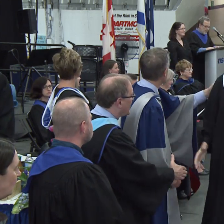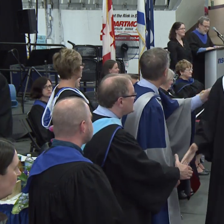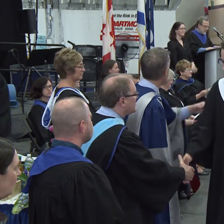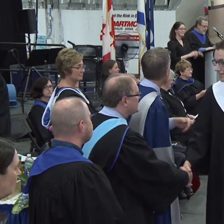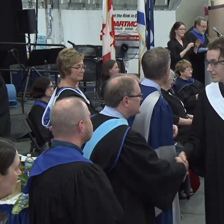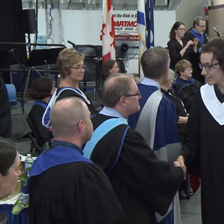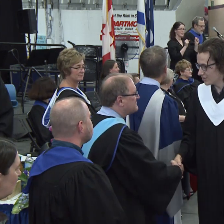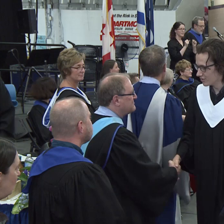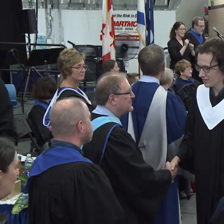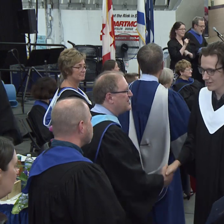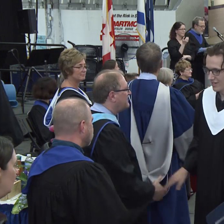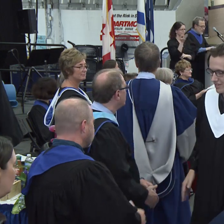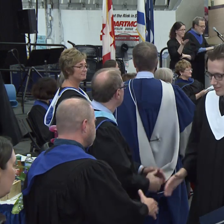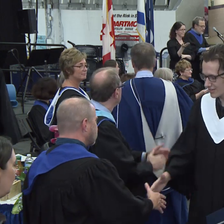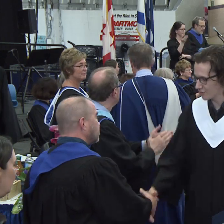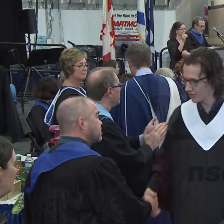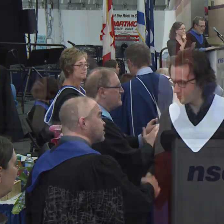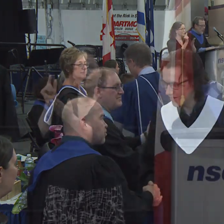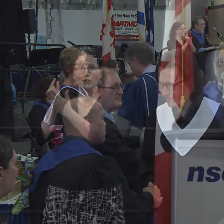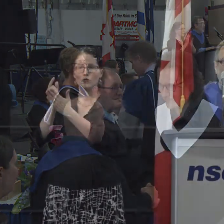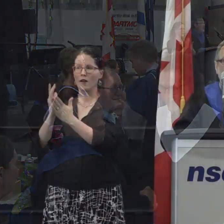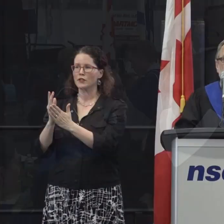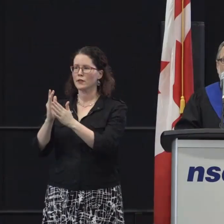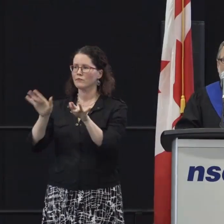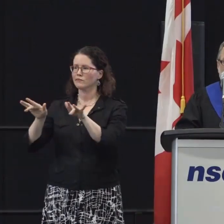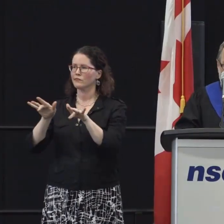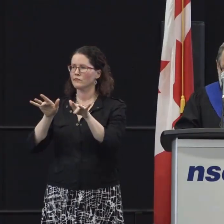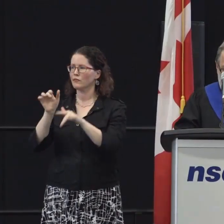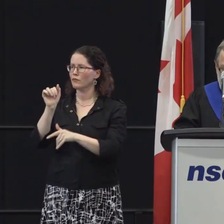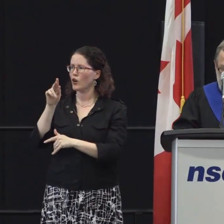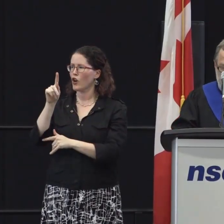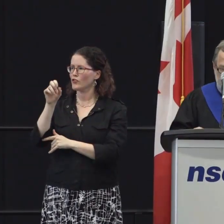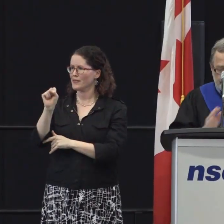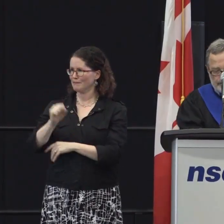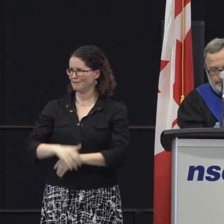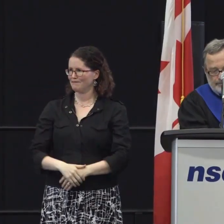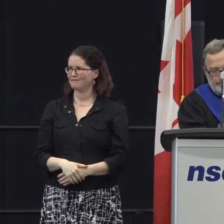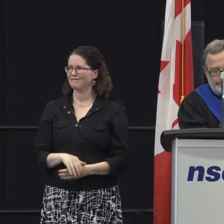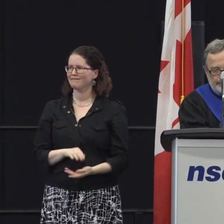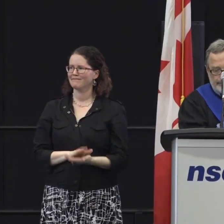Mr. President, the graduates in recording arts.